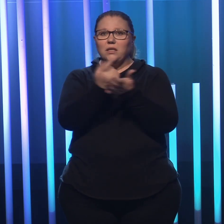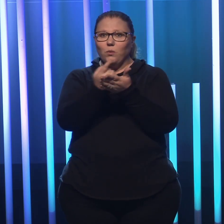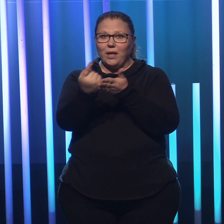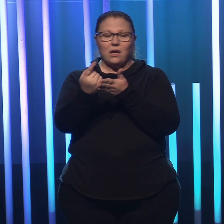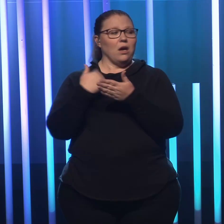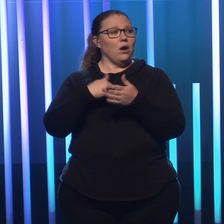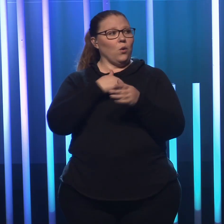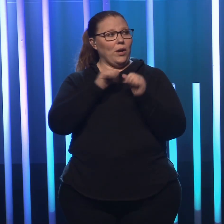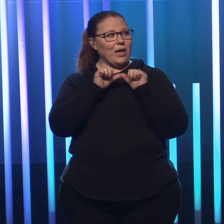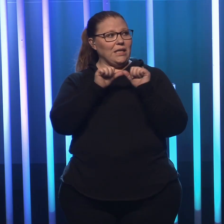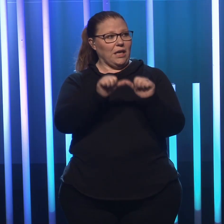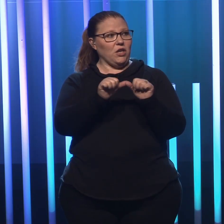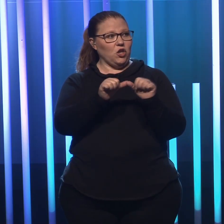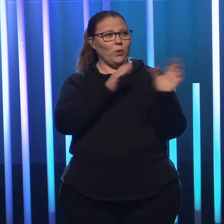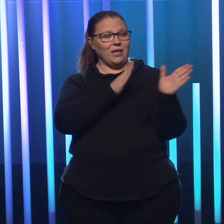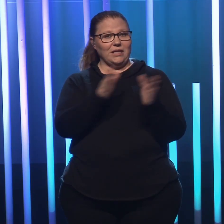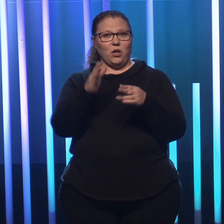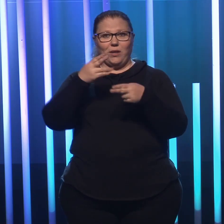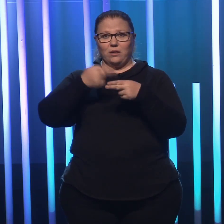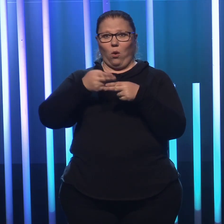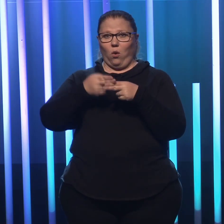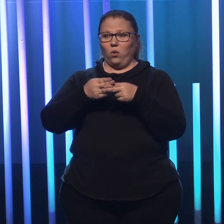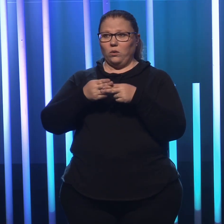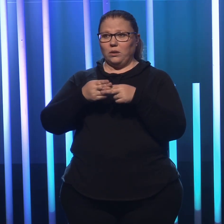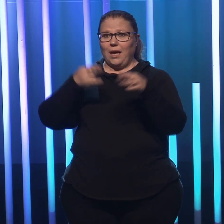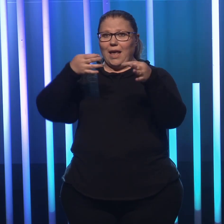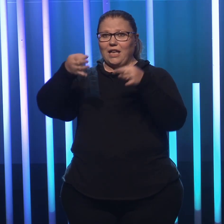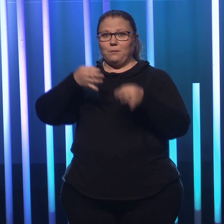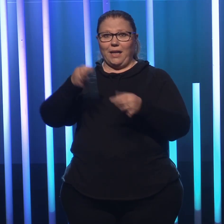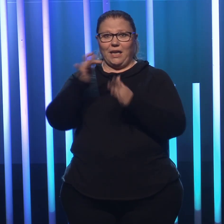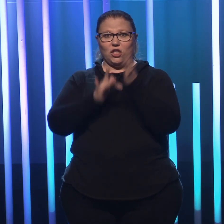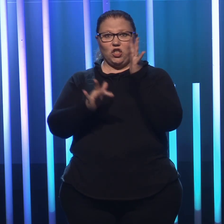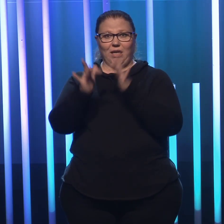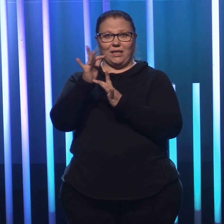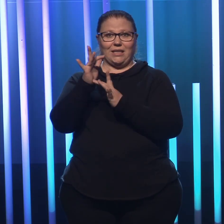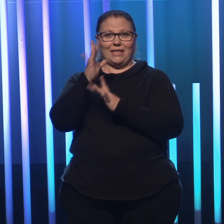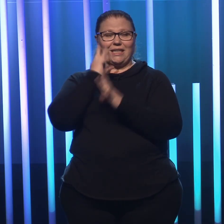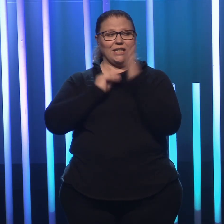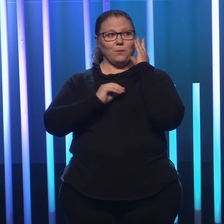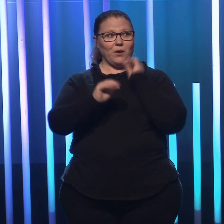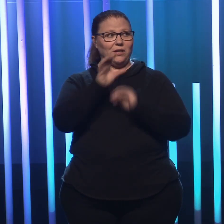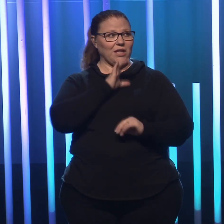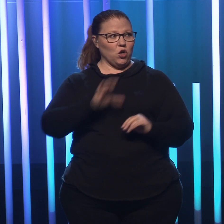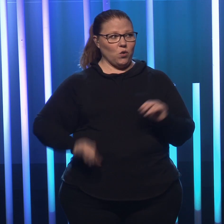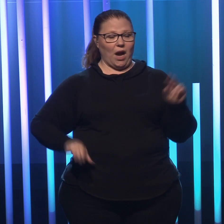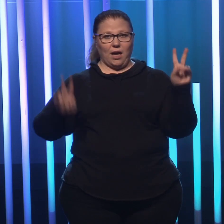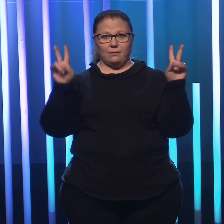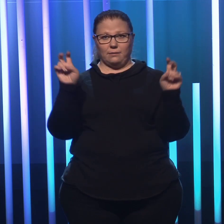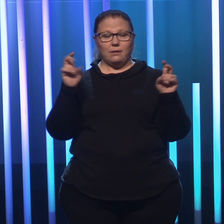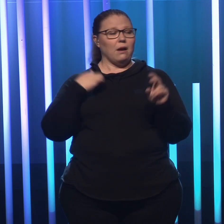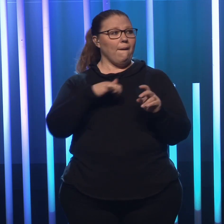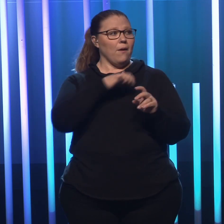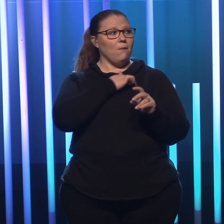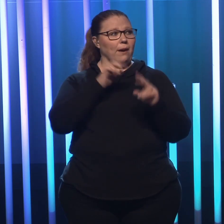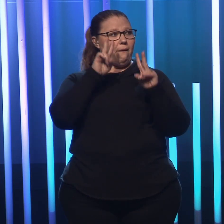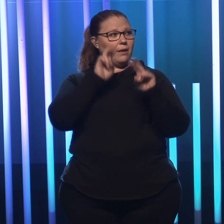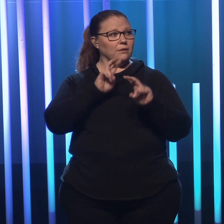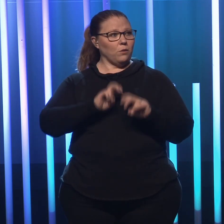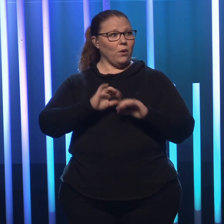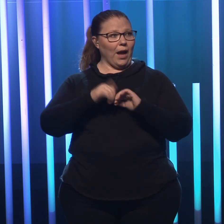are continuing with the series called Explaining Jesus, Experiencing Christ. And we're exploring